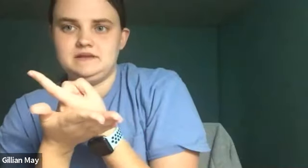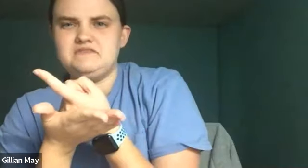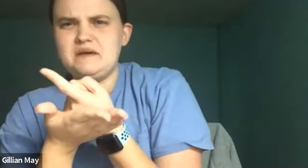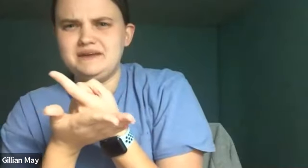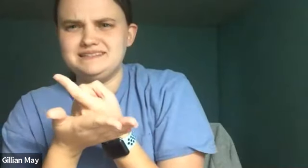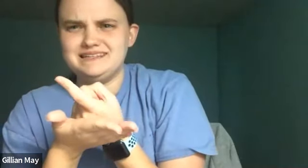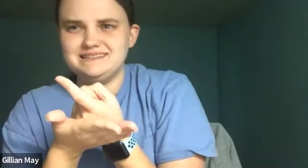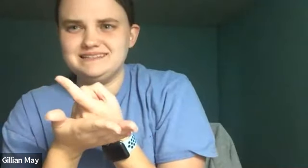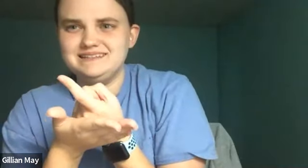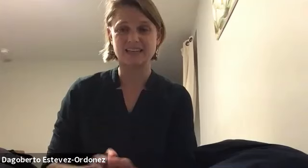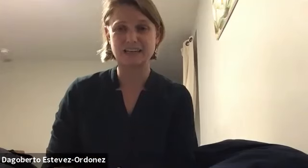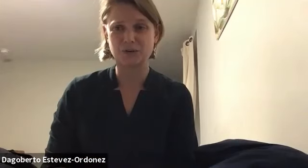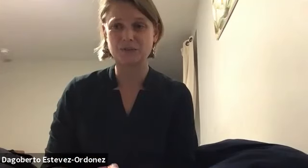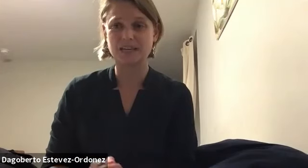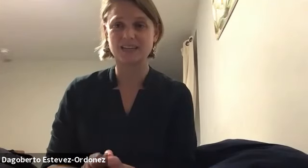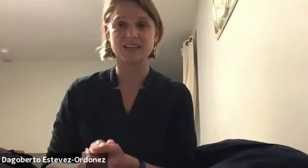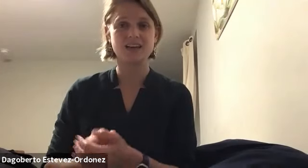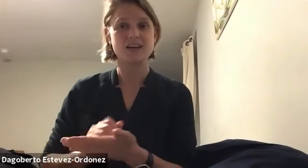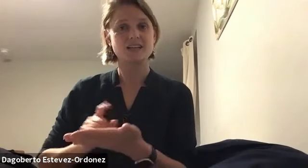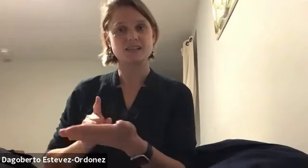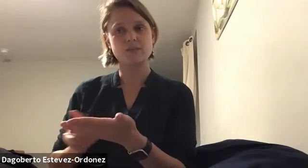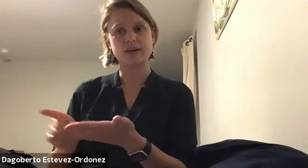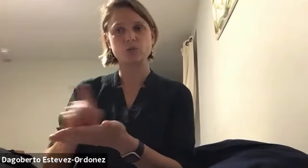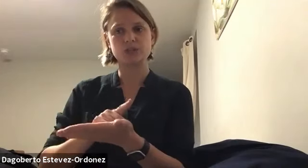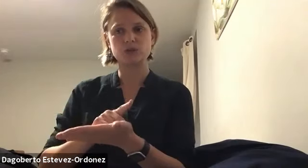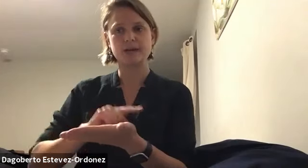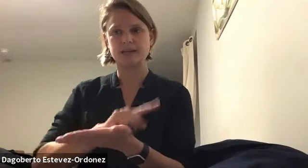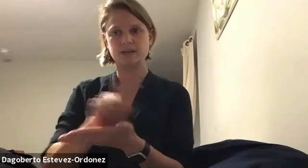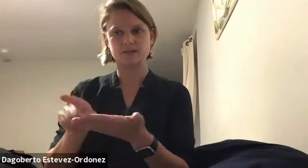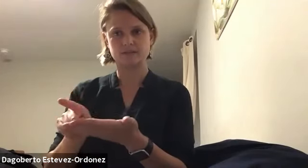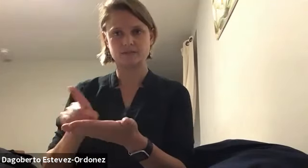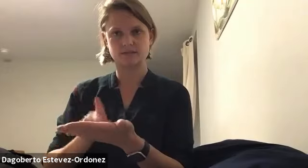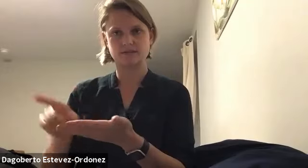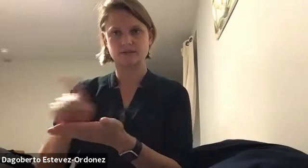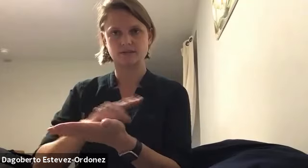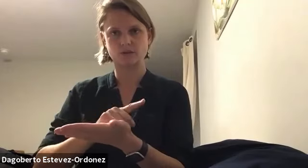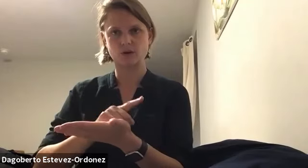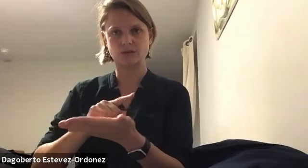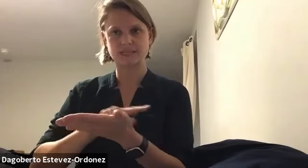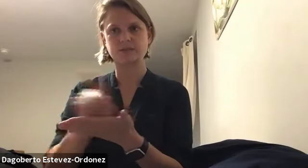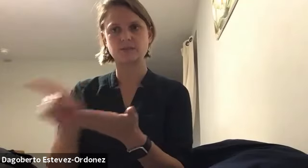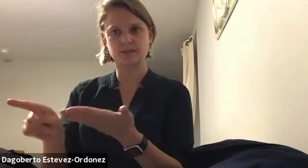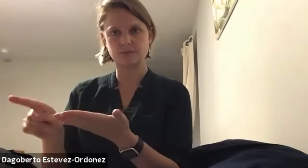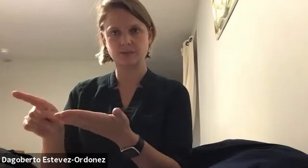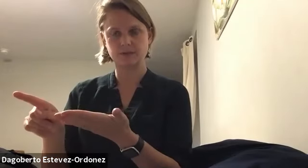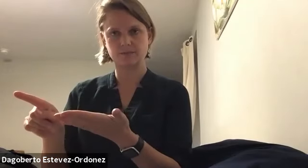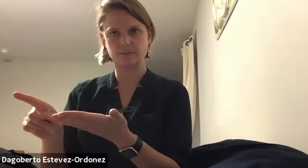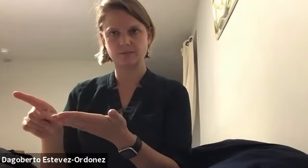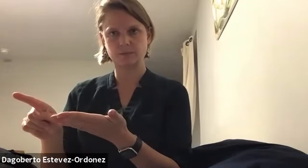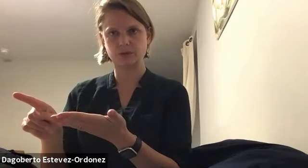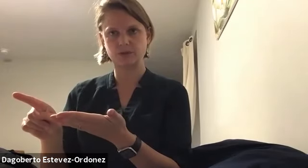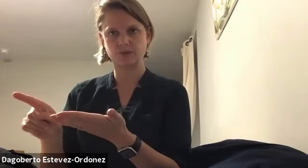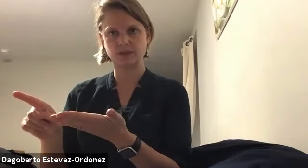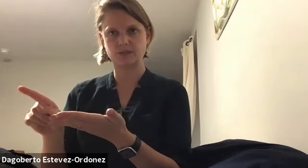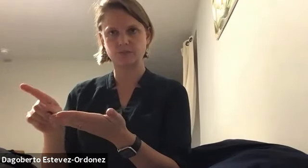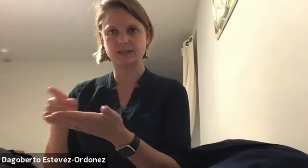If that makes sense. Ask again. Can I interrupt again? Does it matter which way you go? Does it have to be thumb to fingers? Because